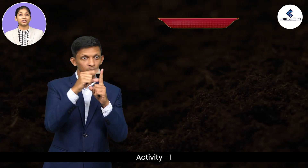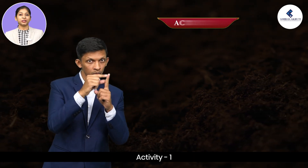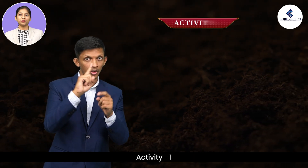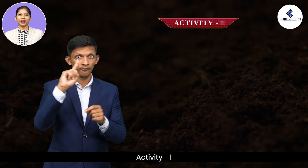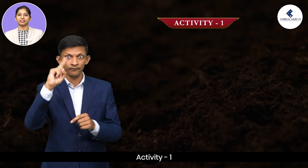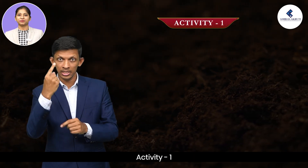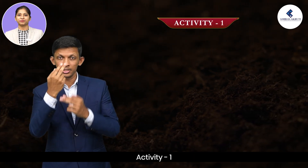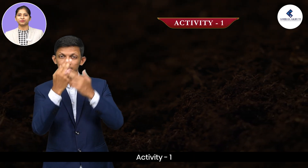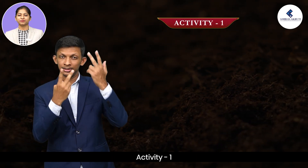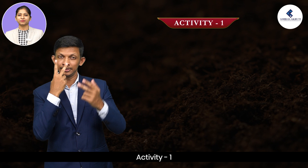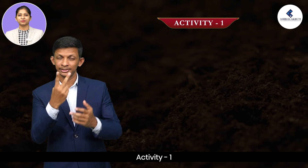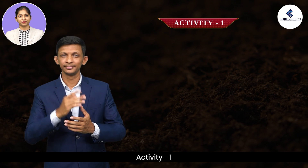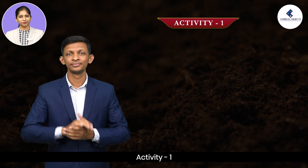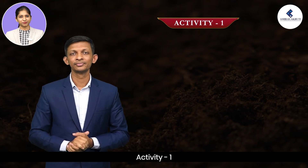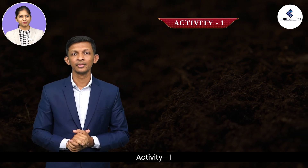Activity 1.